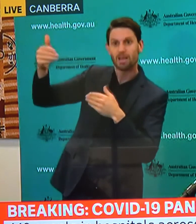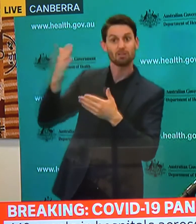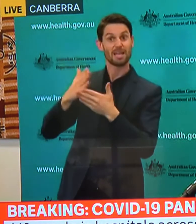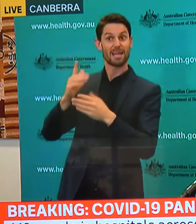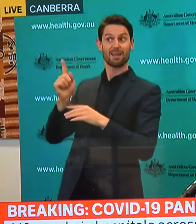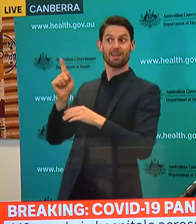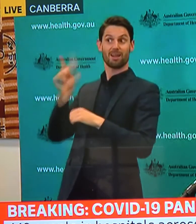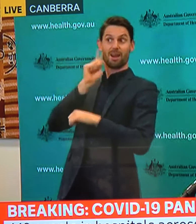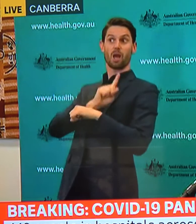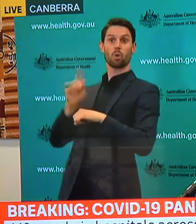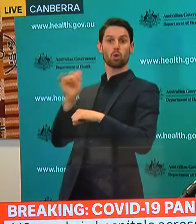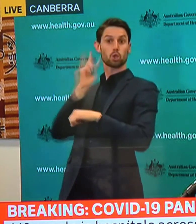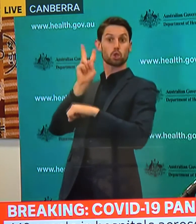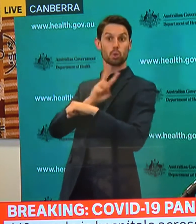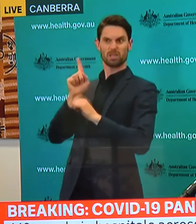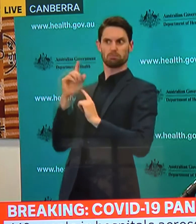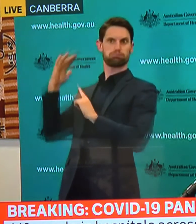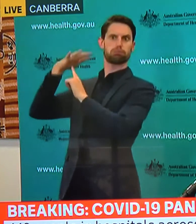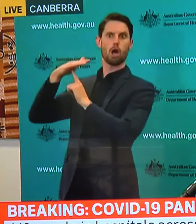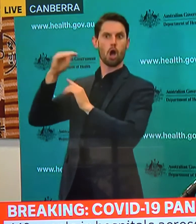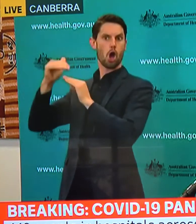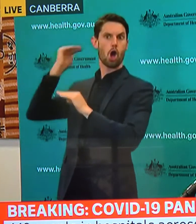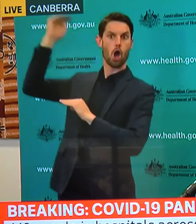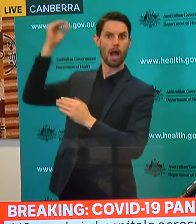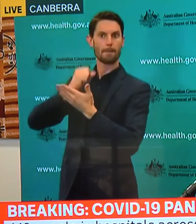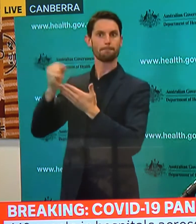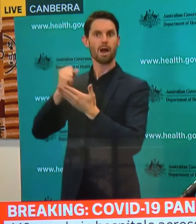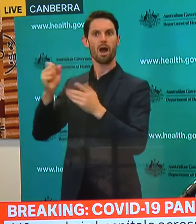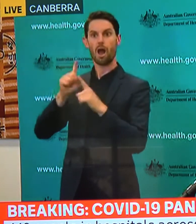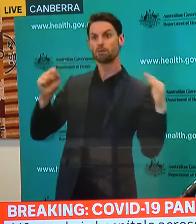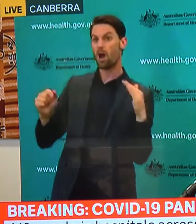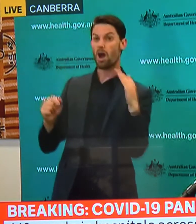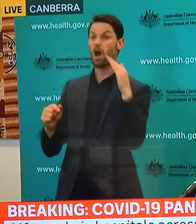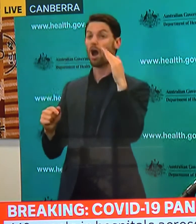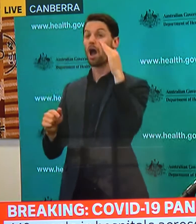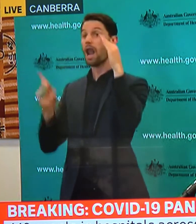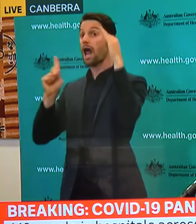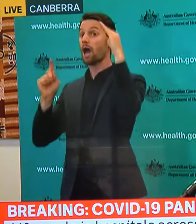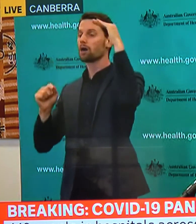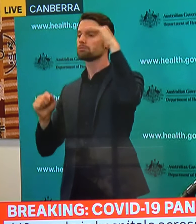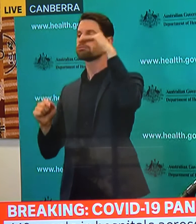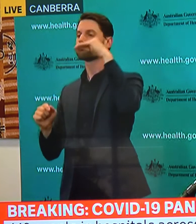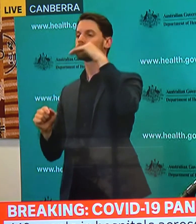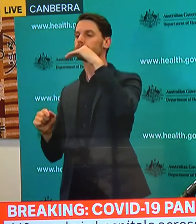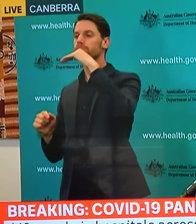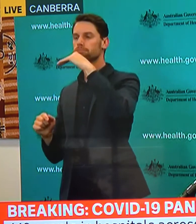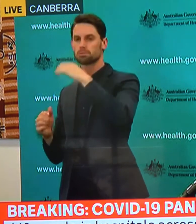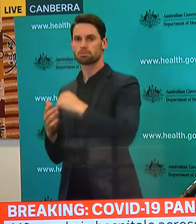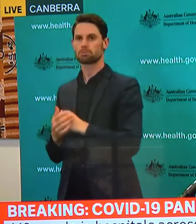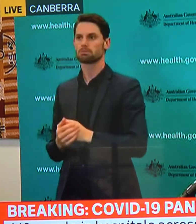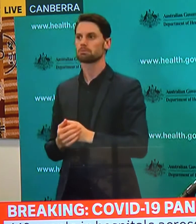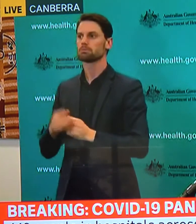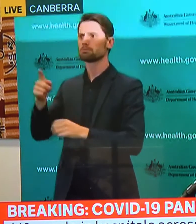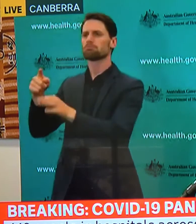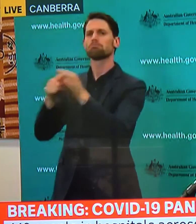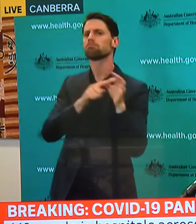last week or the week before at the moment. Whether that's the final peak, I can't really say at this stage. It's speculation. The